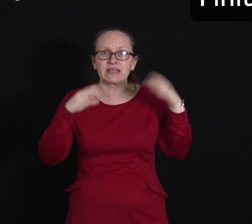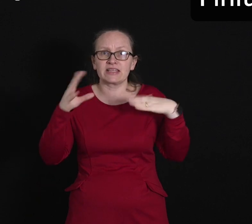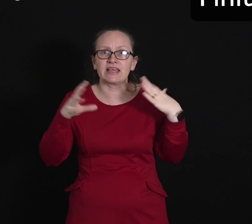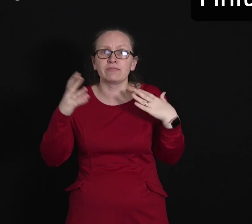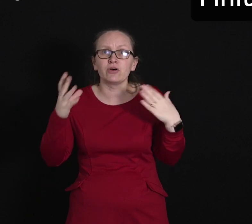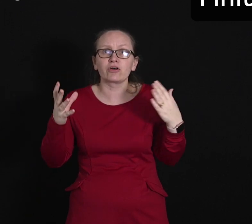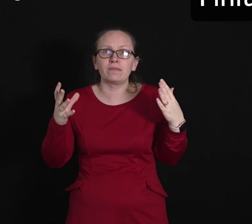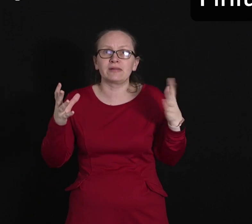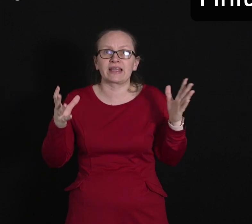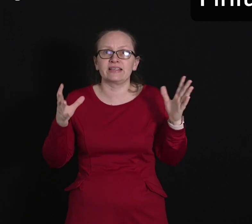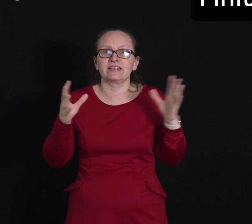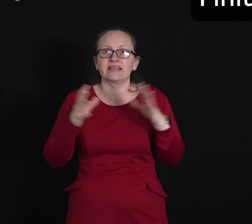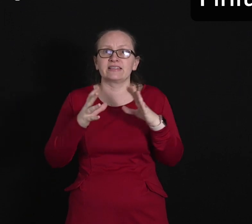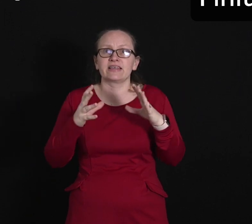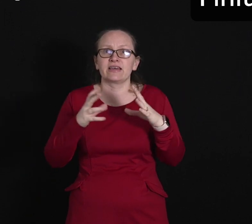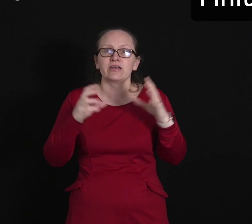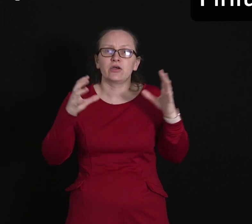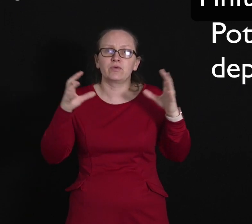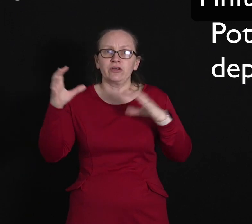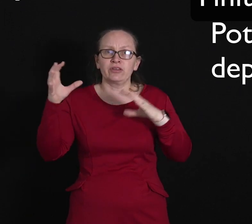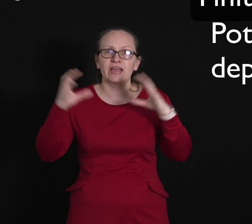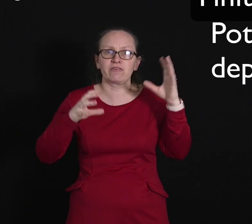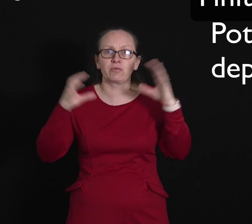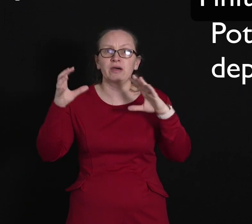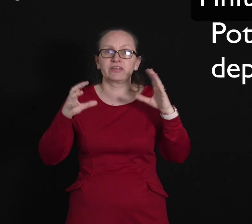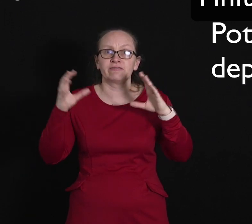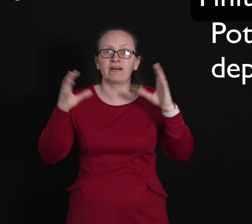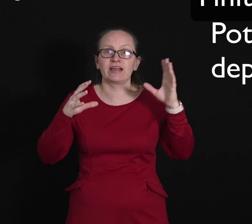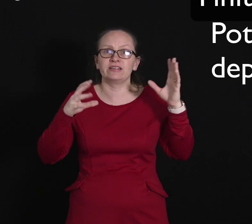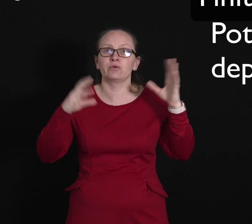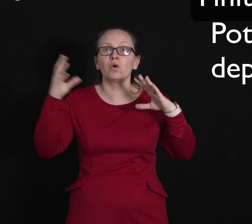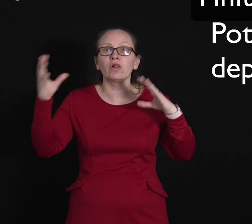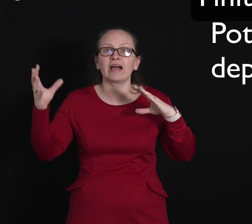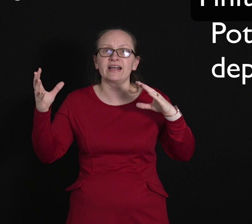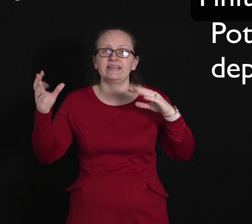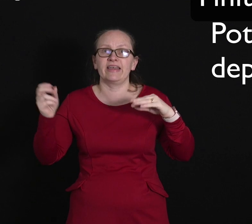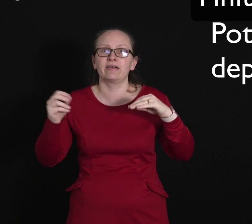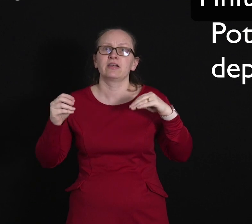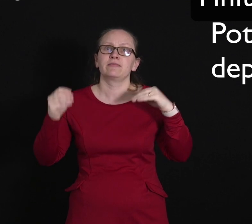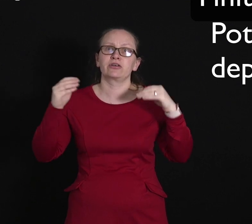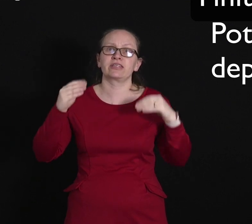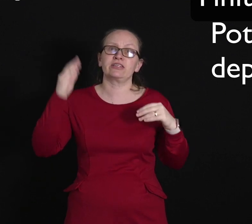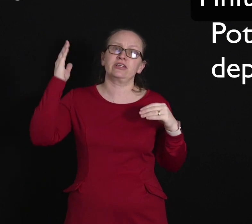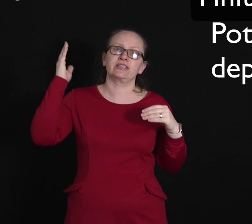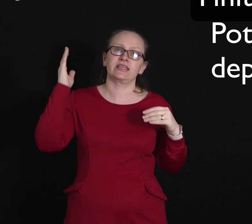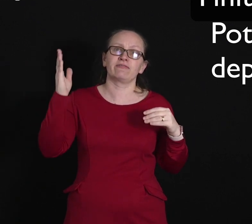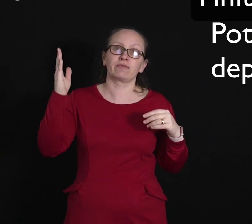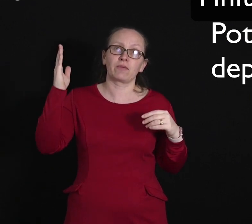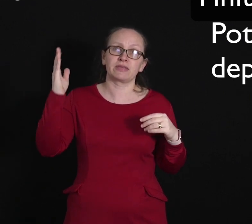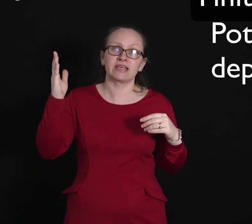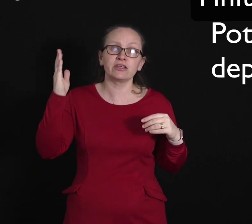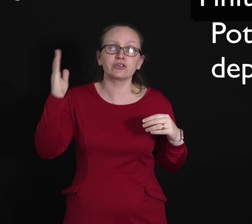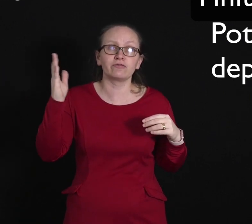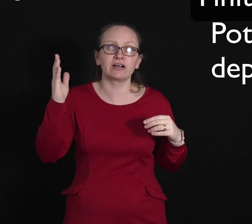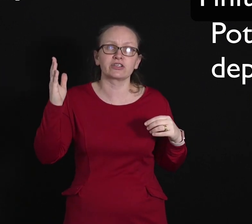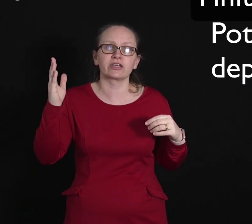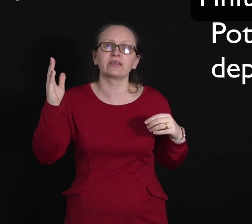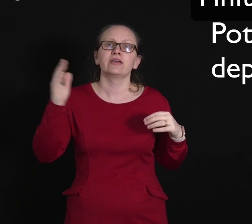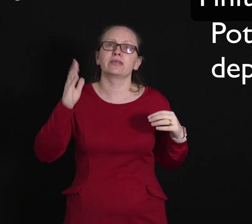makes it even more complicated is that we don't have a well-defined wall height here because as you can see from the potential function the